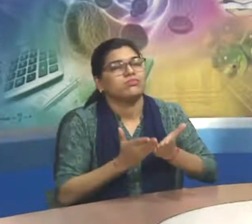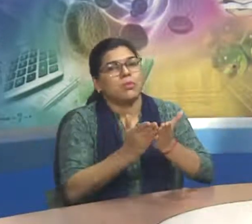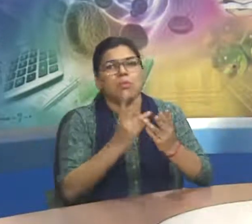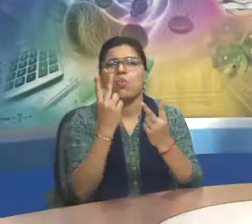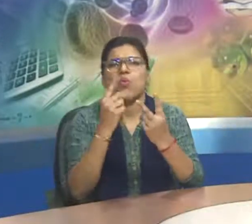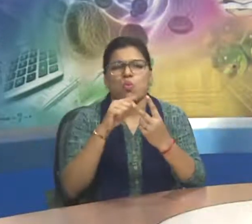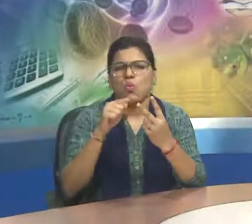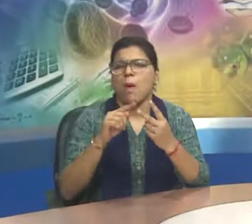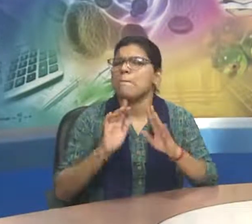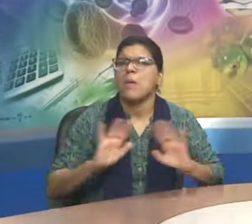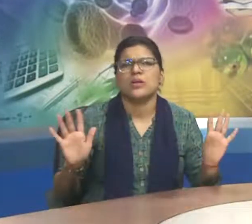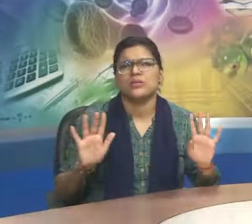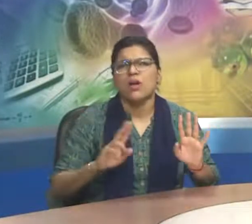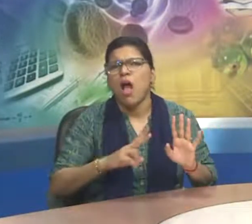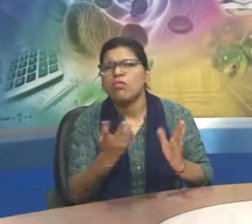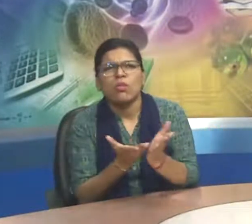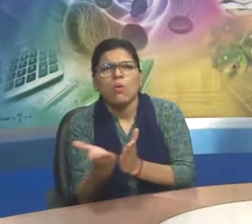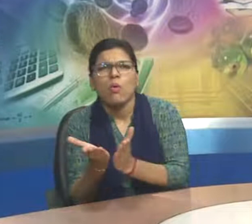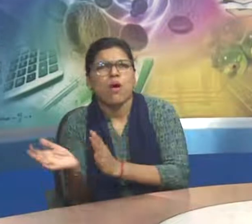purpose, just like a picnic.